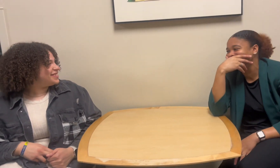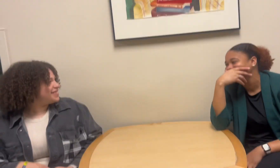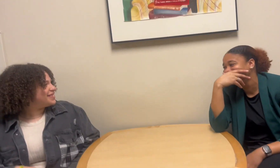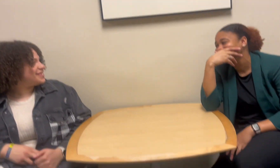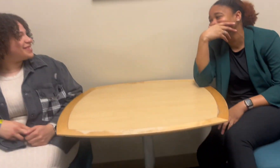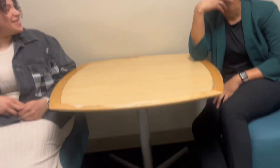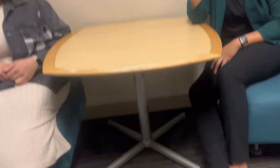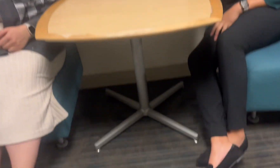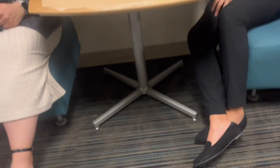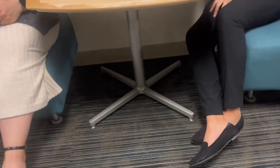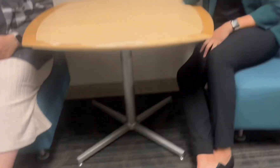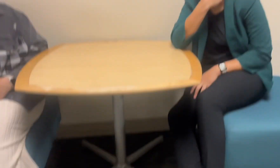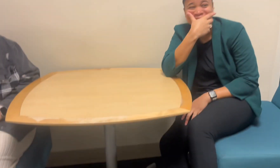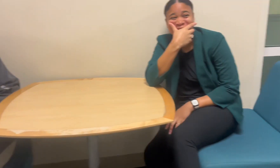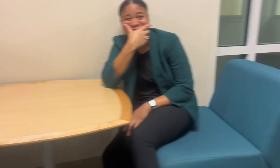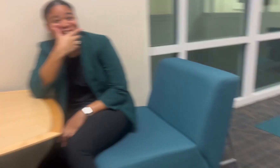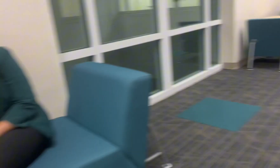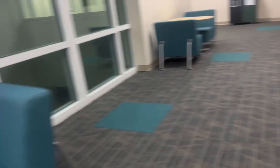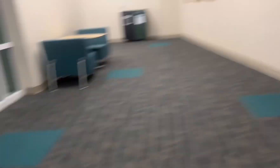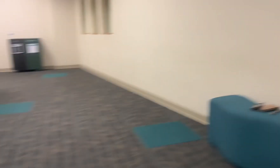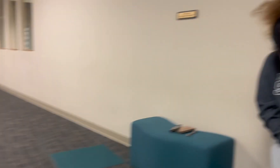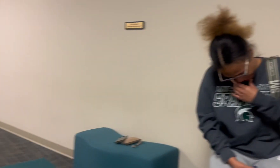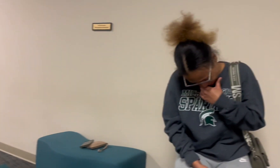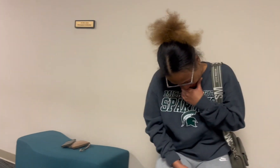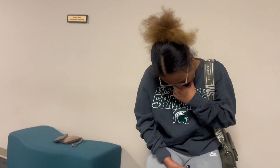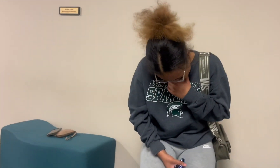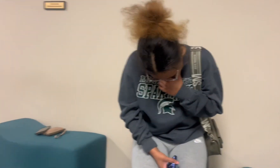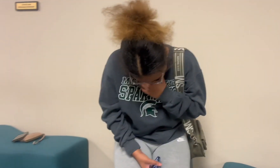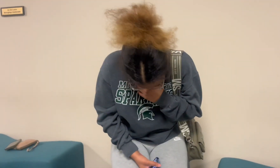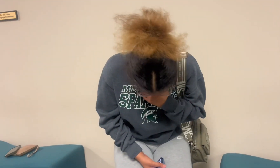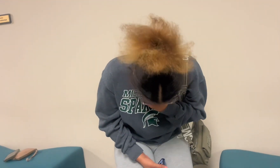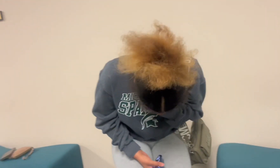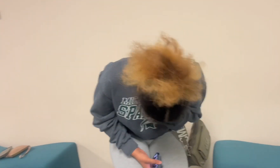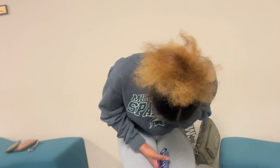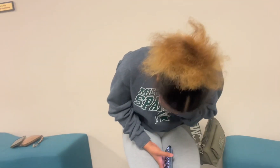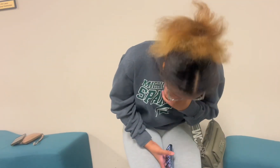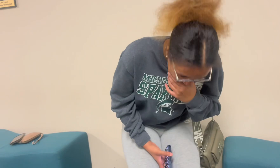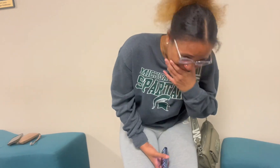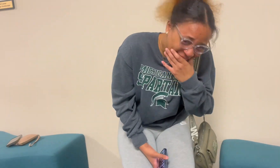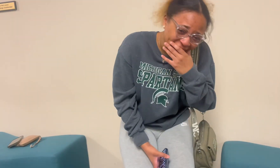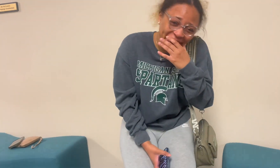The audience did not like that.